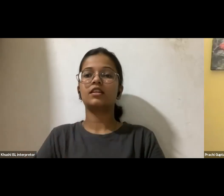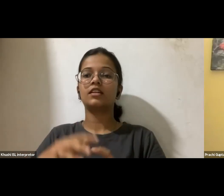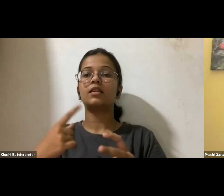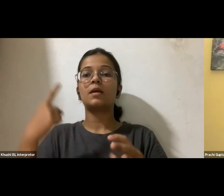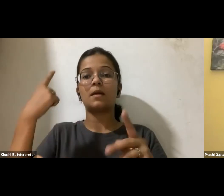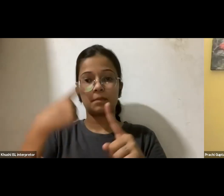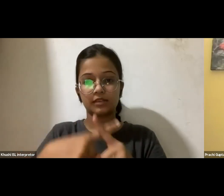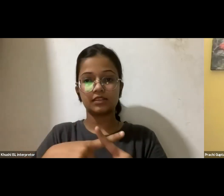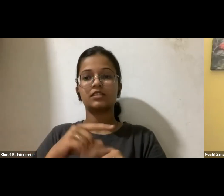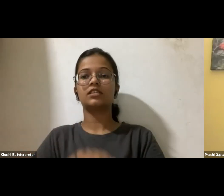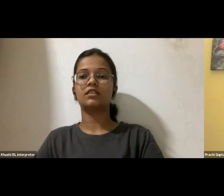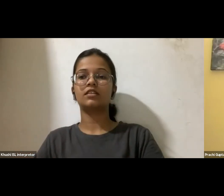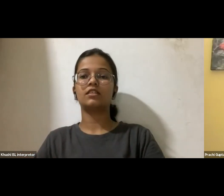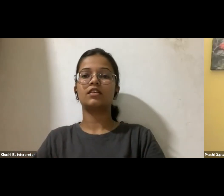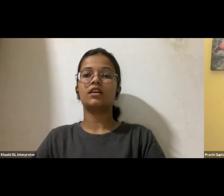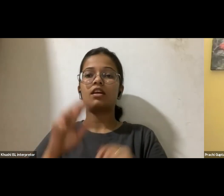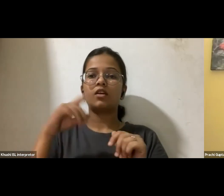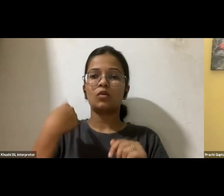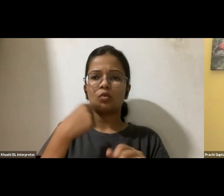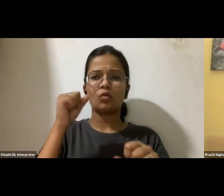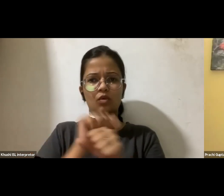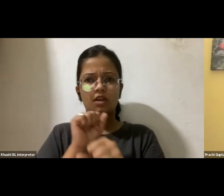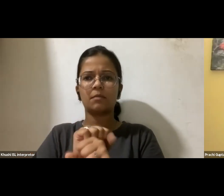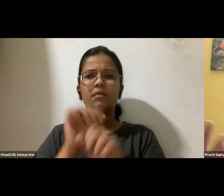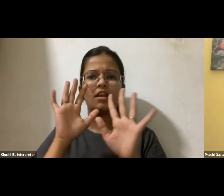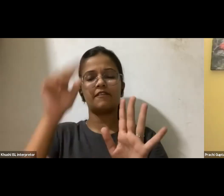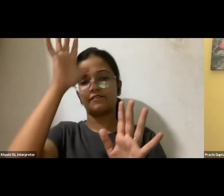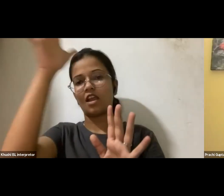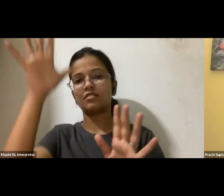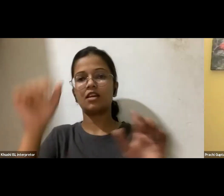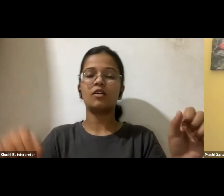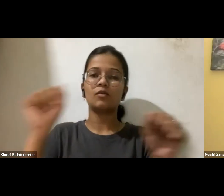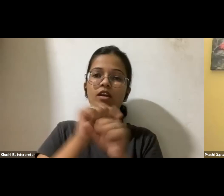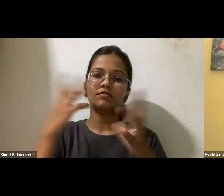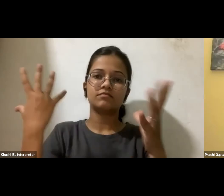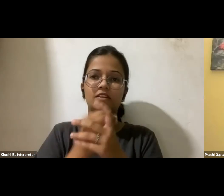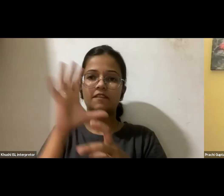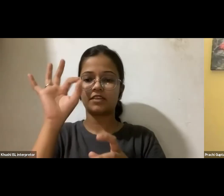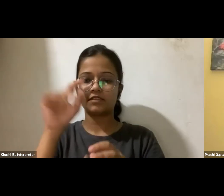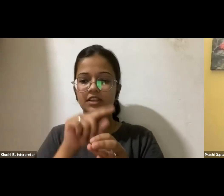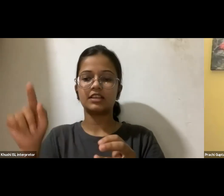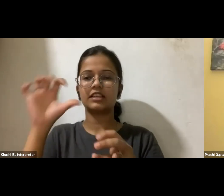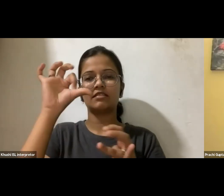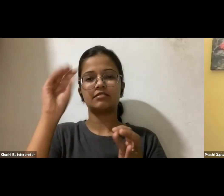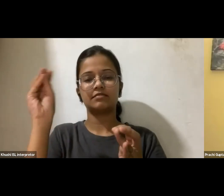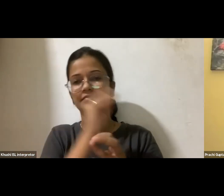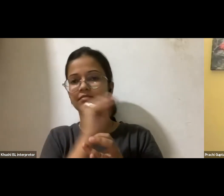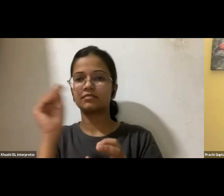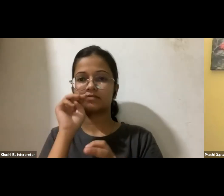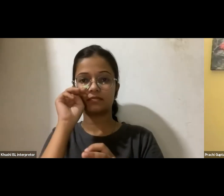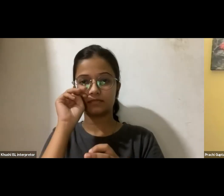has been working with her father and then taking over since the 50s, 1950s. So she's one.